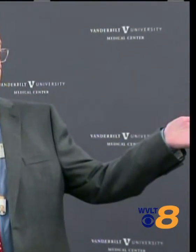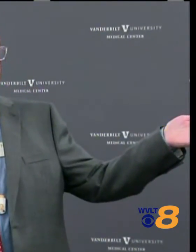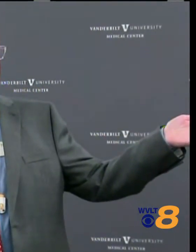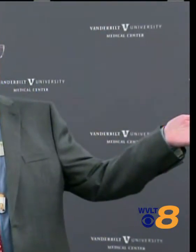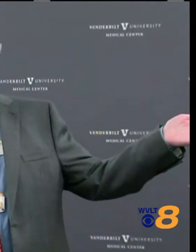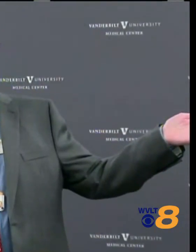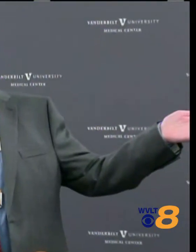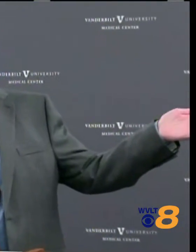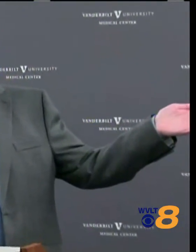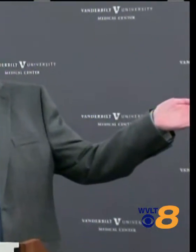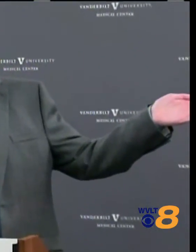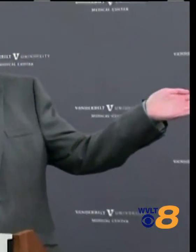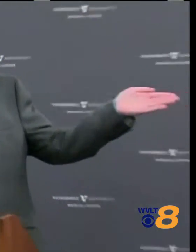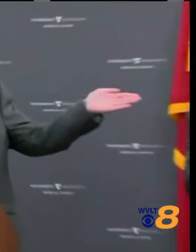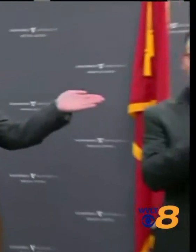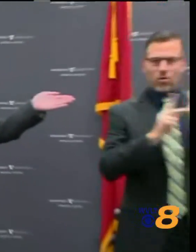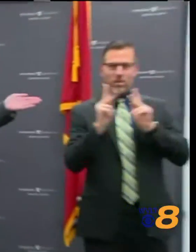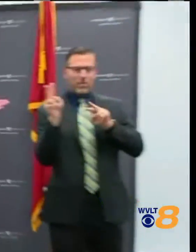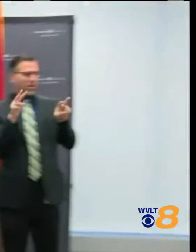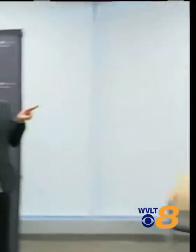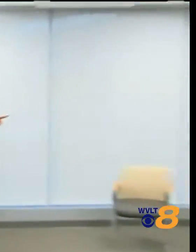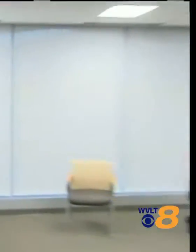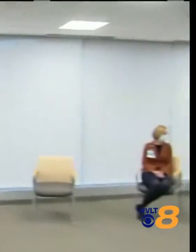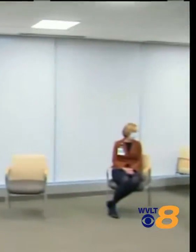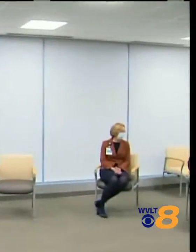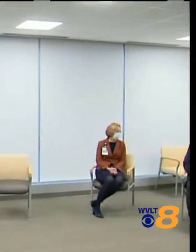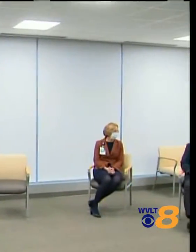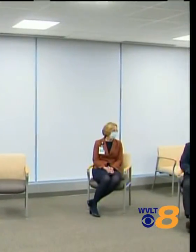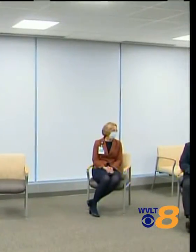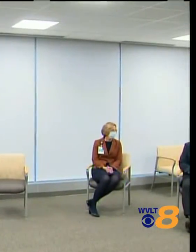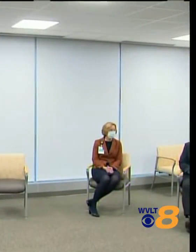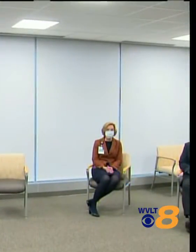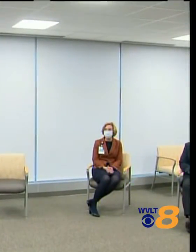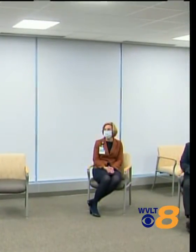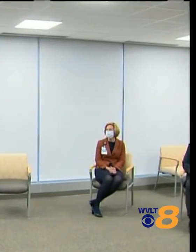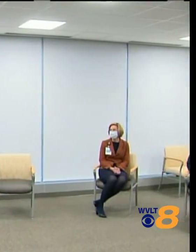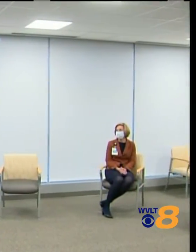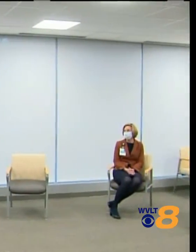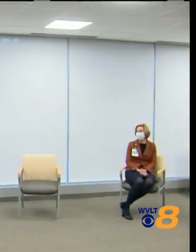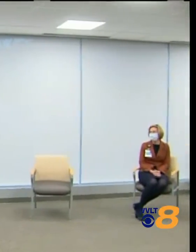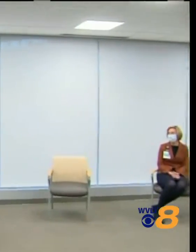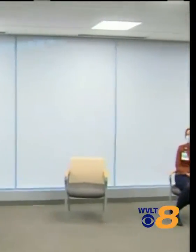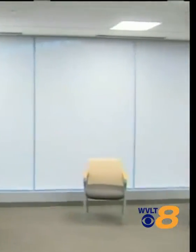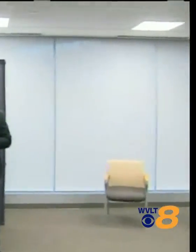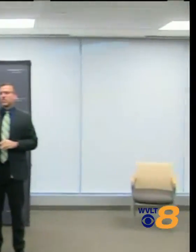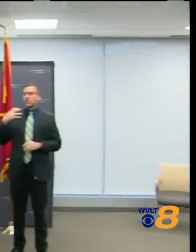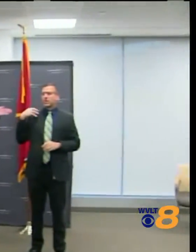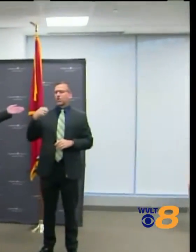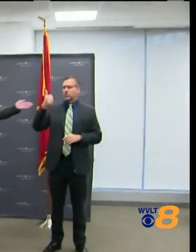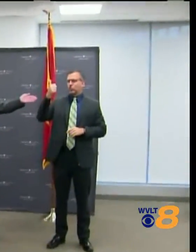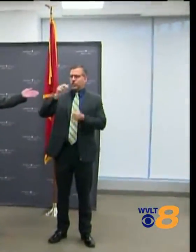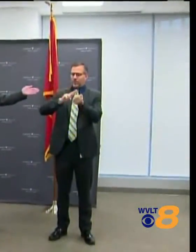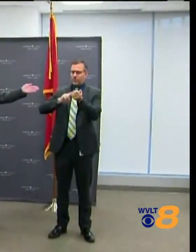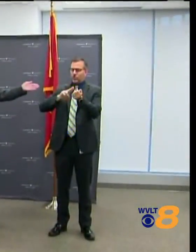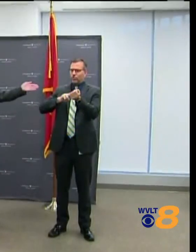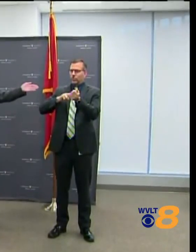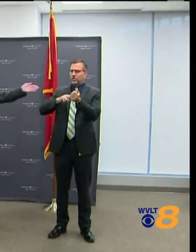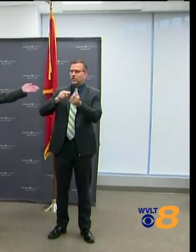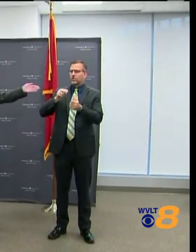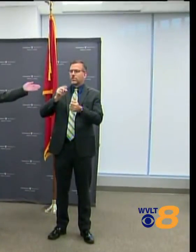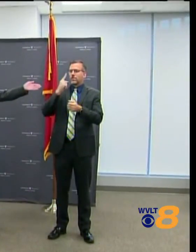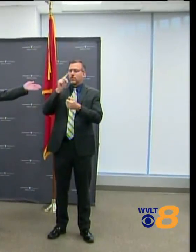this group of folks over here to my left. We've got our Chief Nursing Officer for Vanderbilt